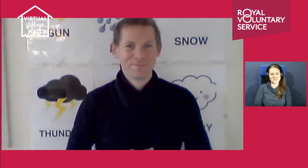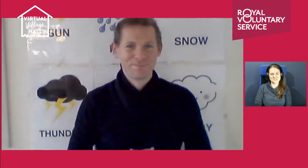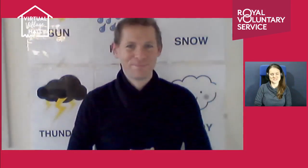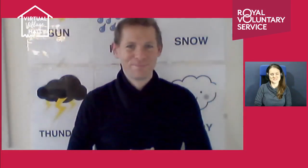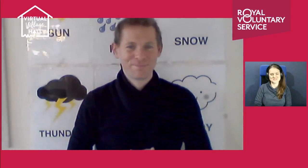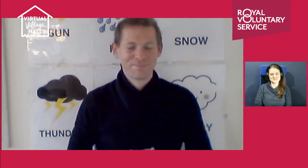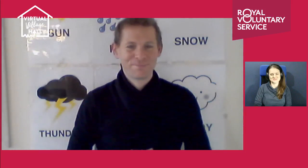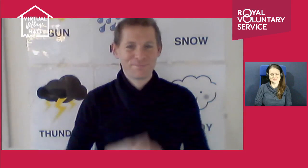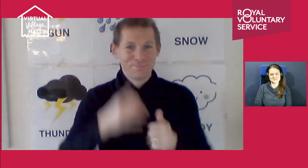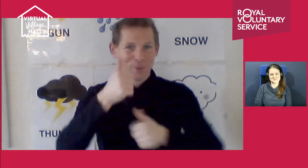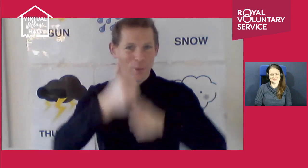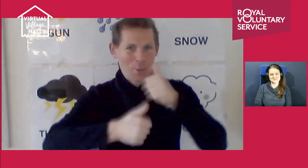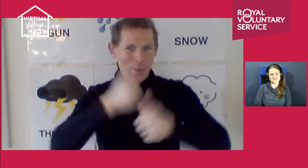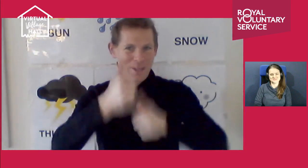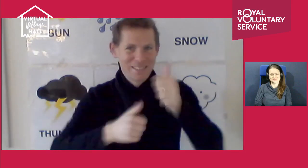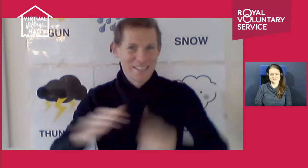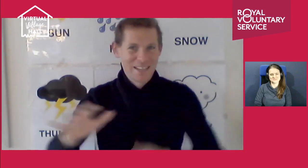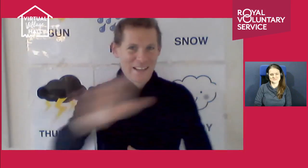Clouds.